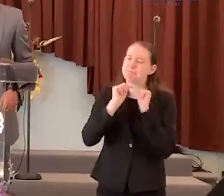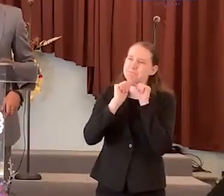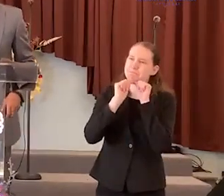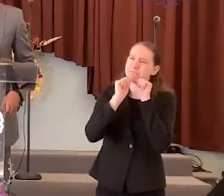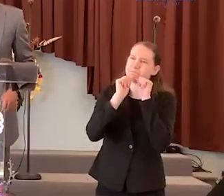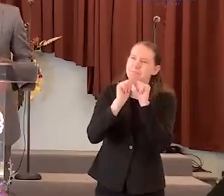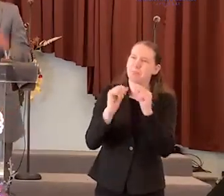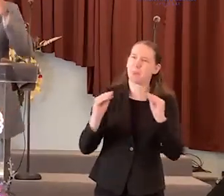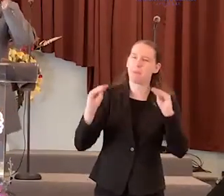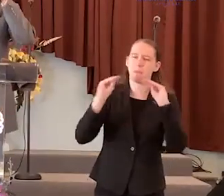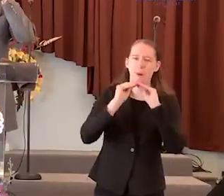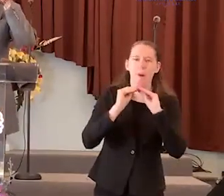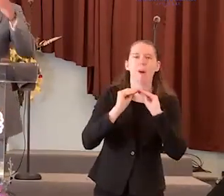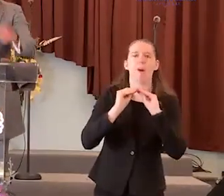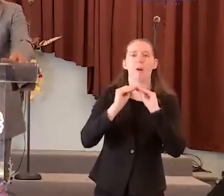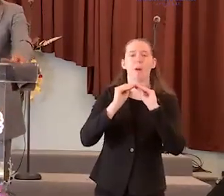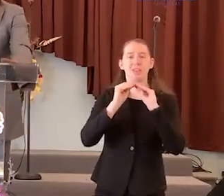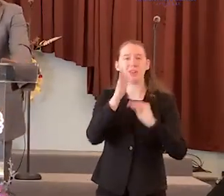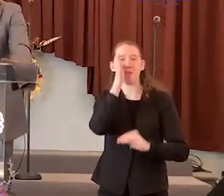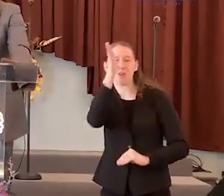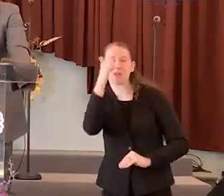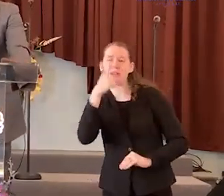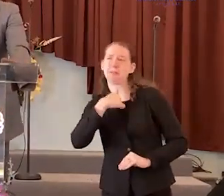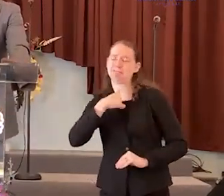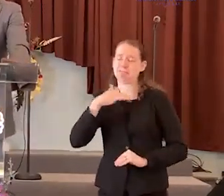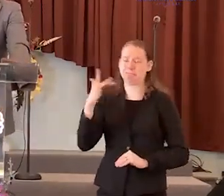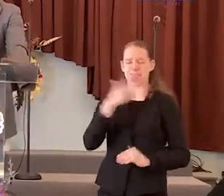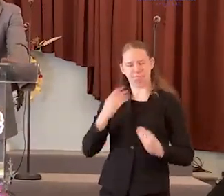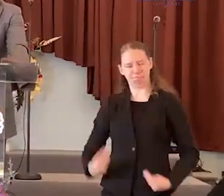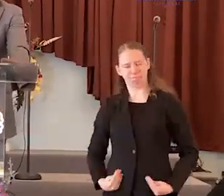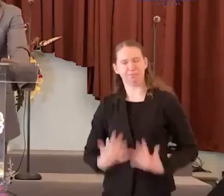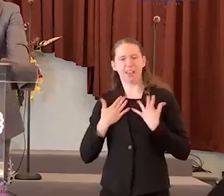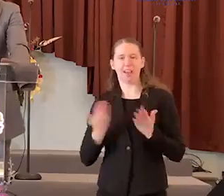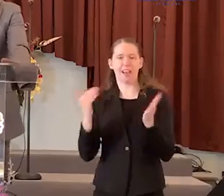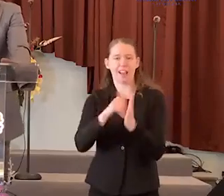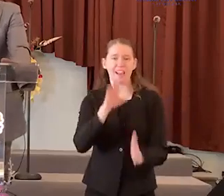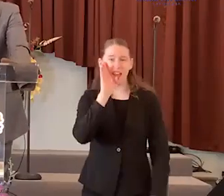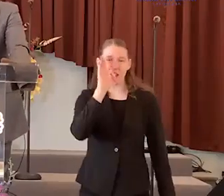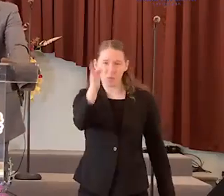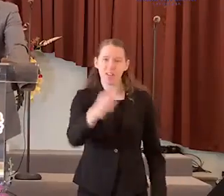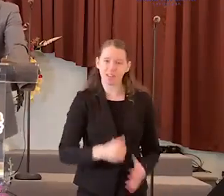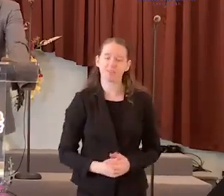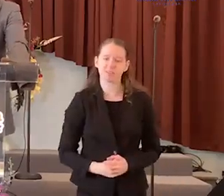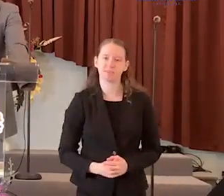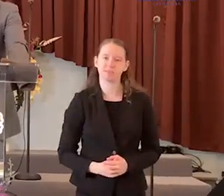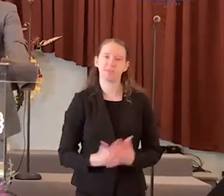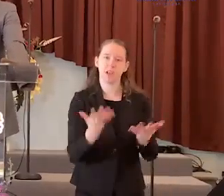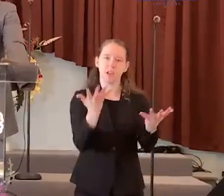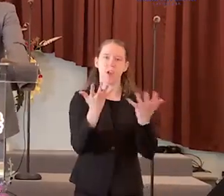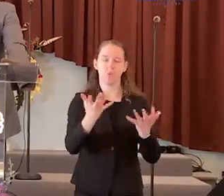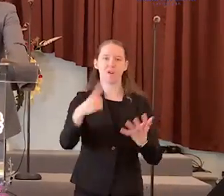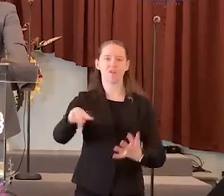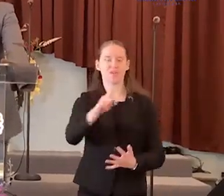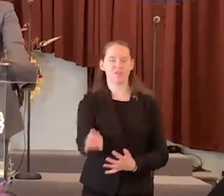my awakening is on the way. I wish I had somebody that